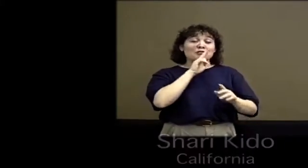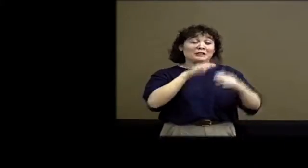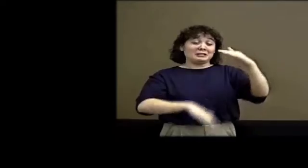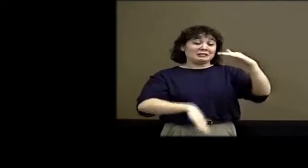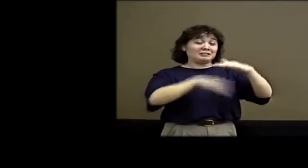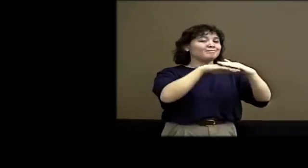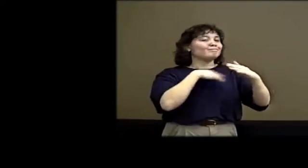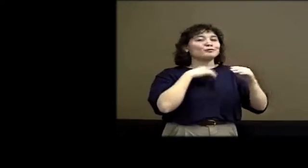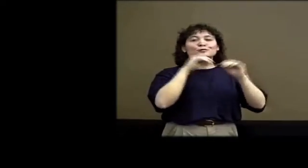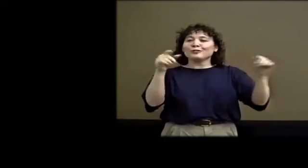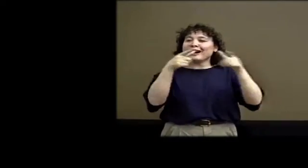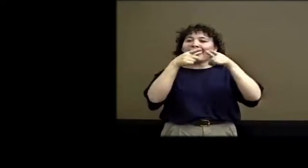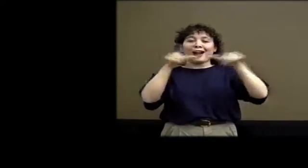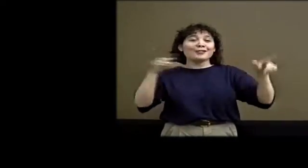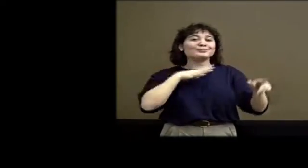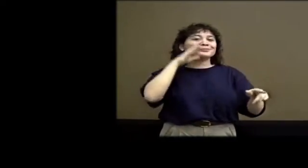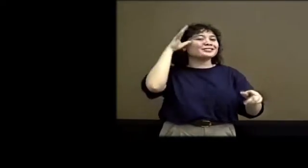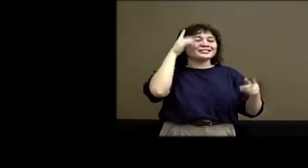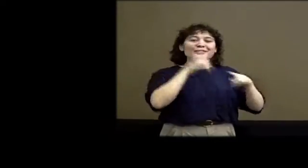3 years old, I did not have a language.